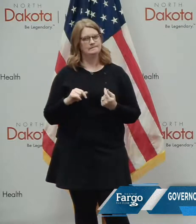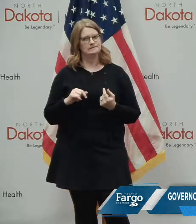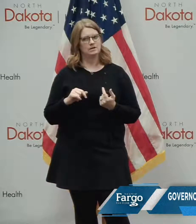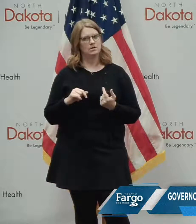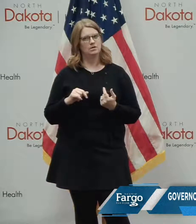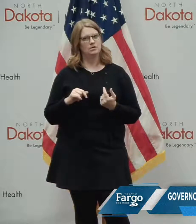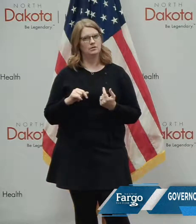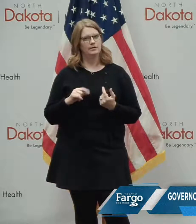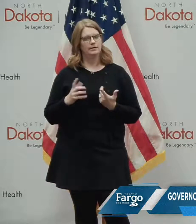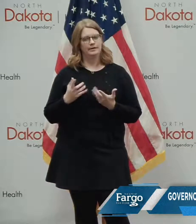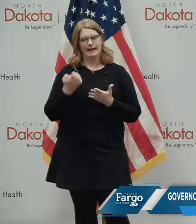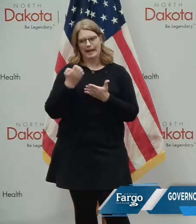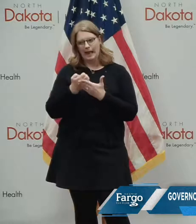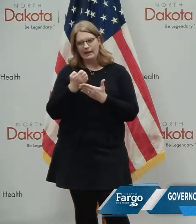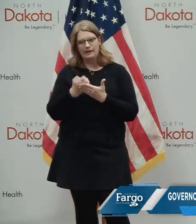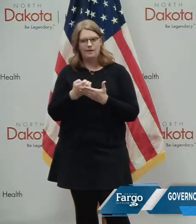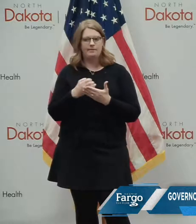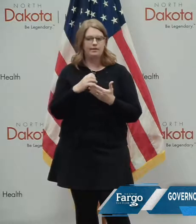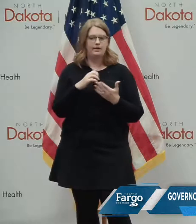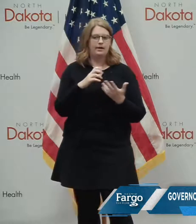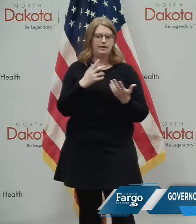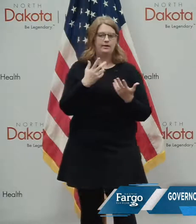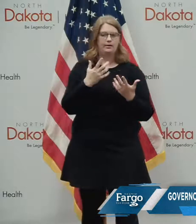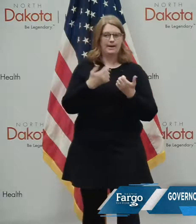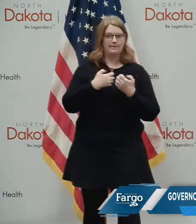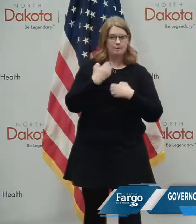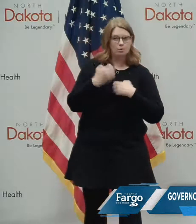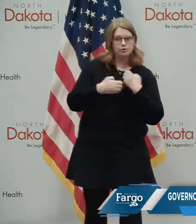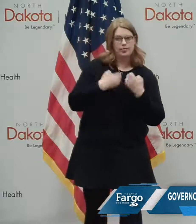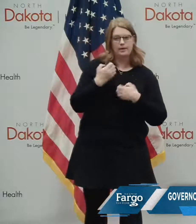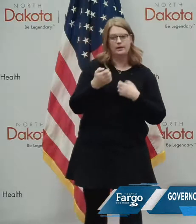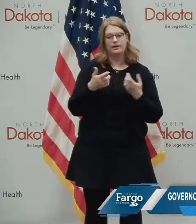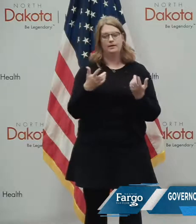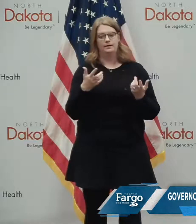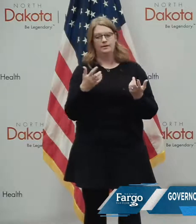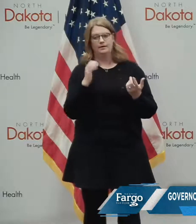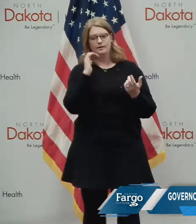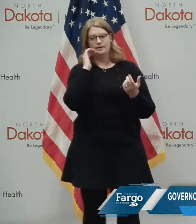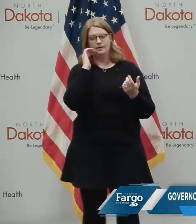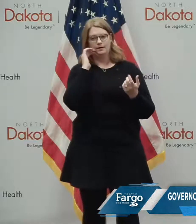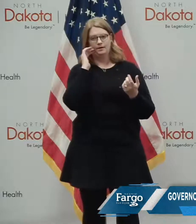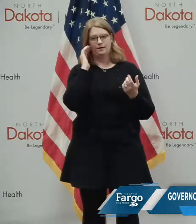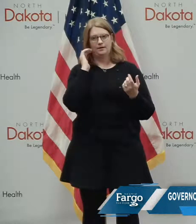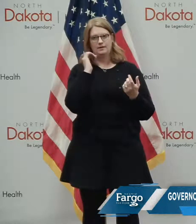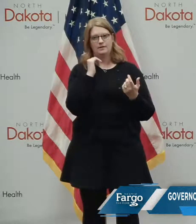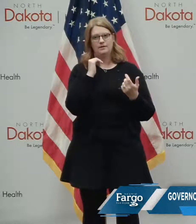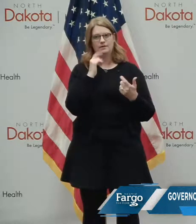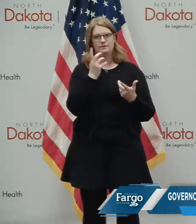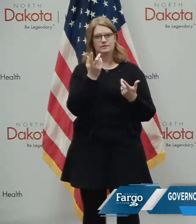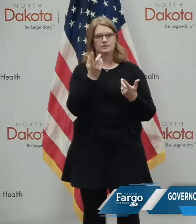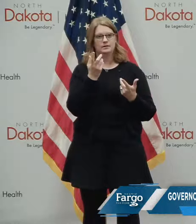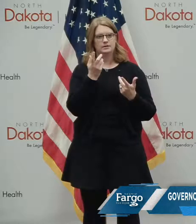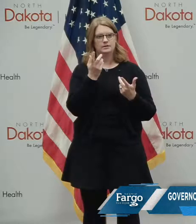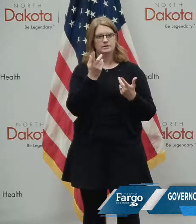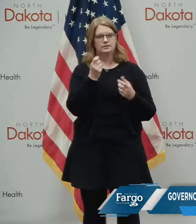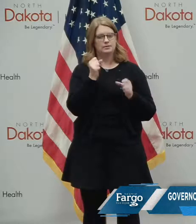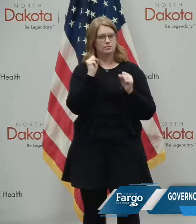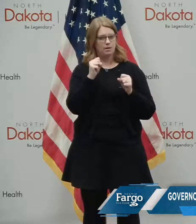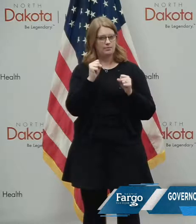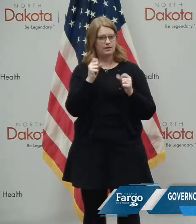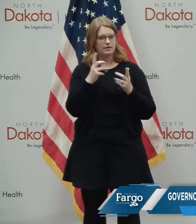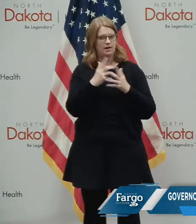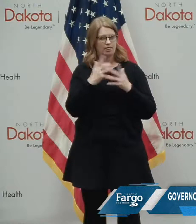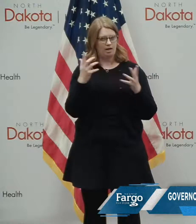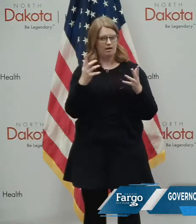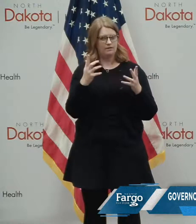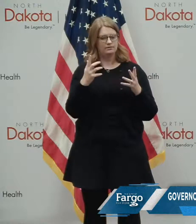life, either economically or emotionally or wherever you were, there was probably a lot of